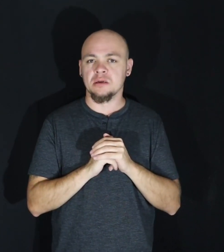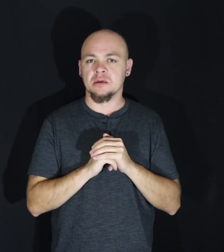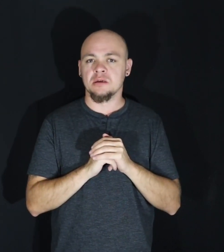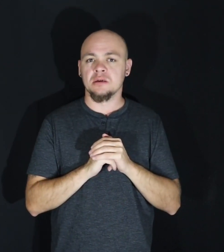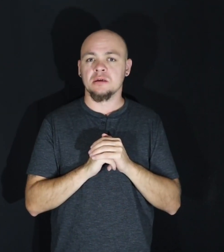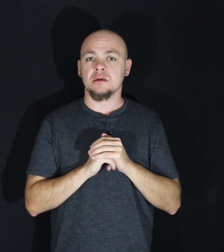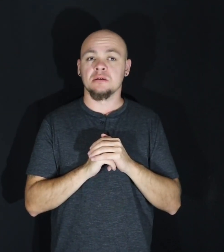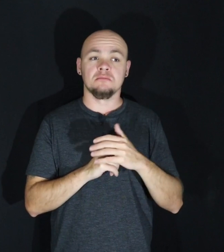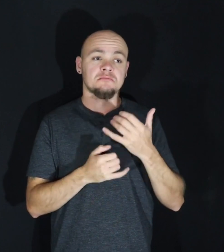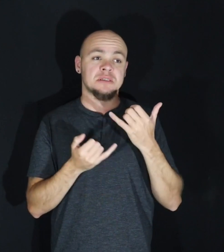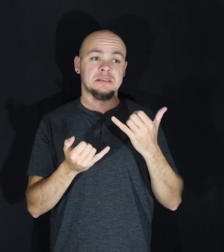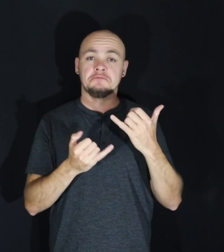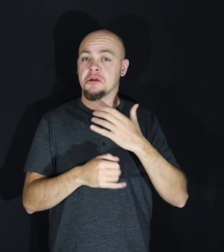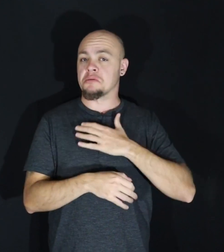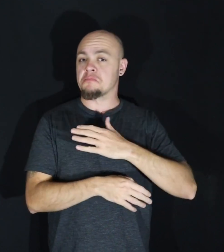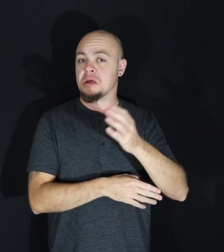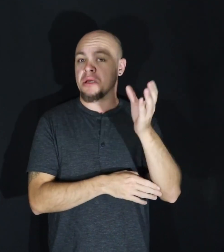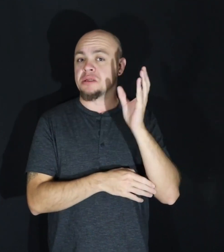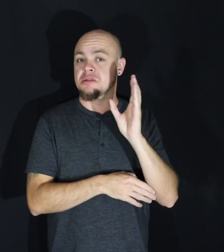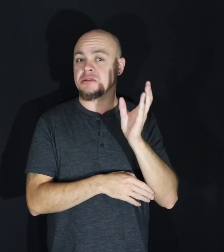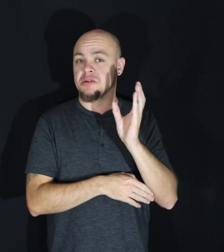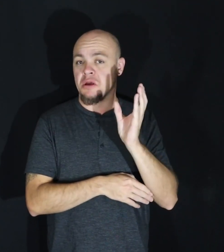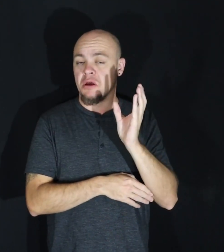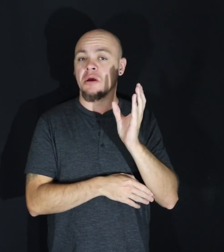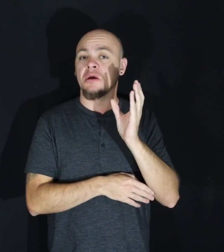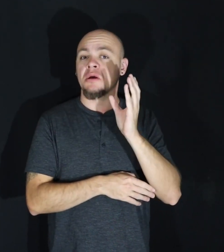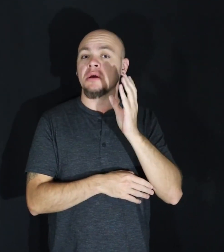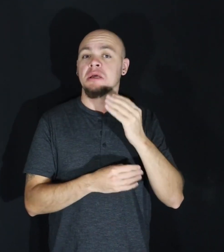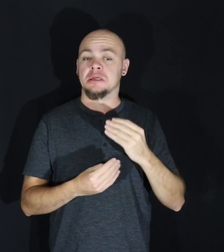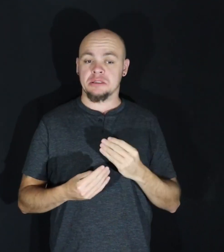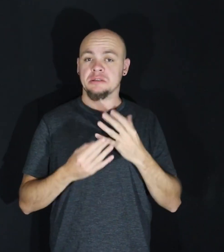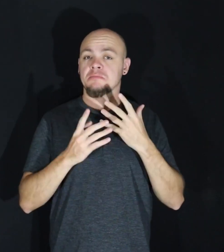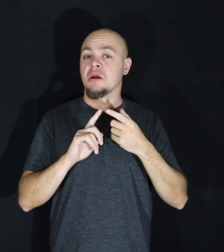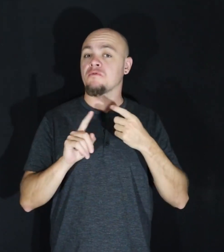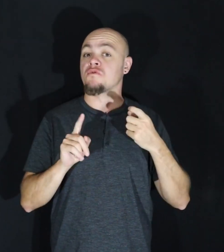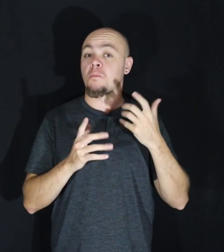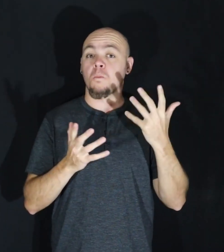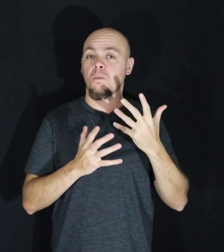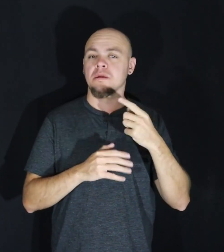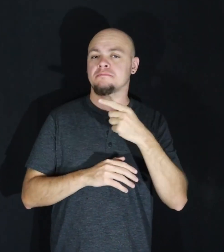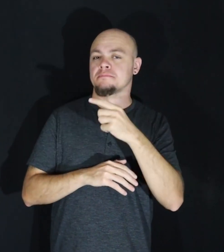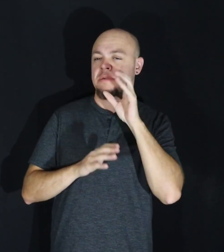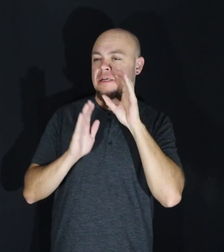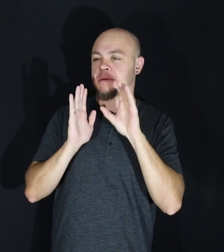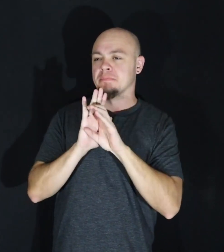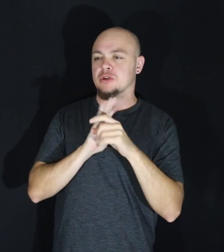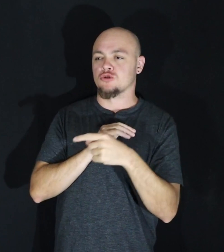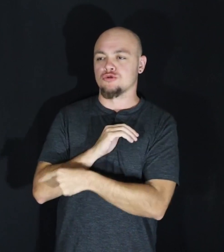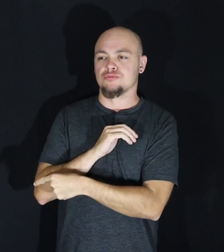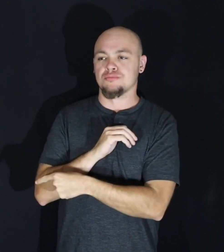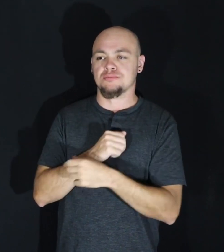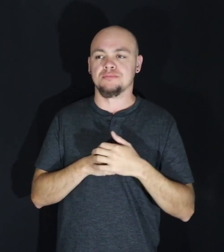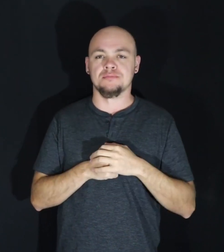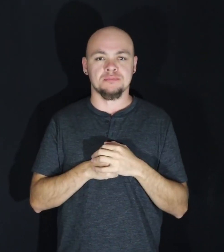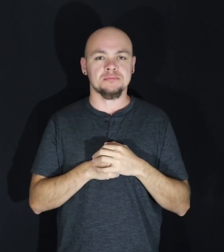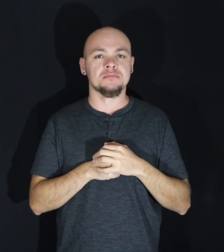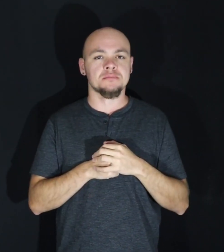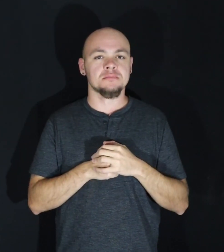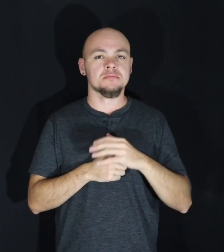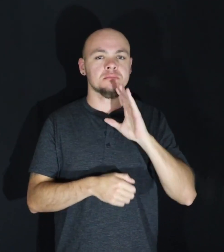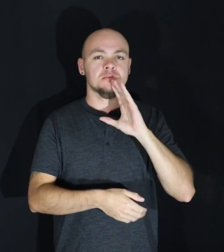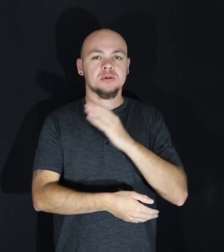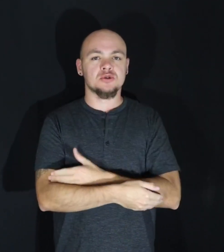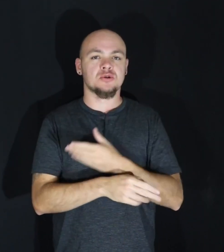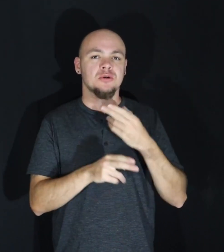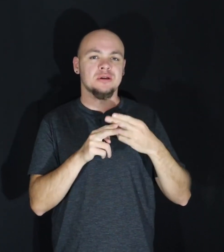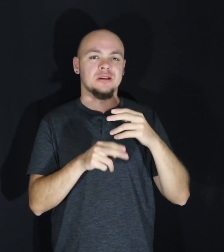My talk today is inspired by the portrait you see behind me. My daughter Lauren did this portrait when